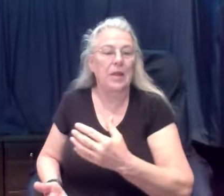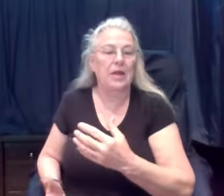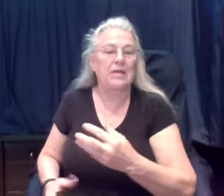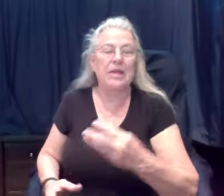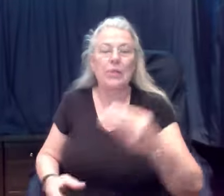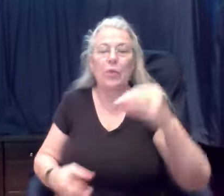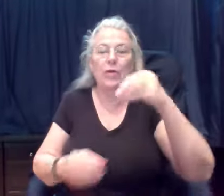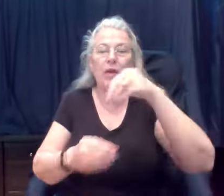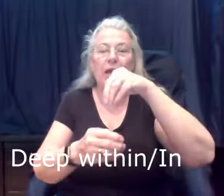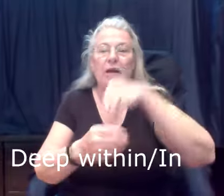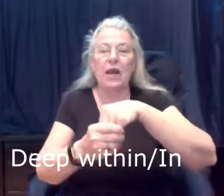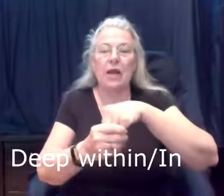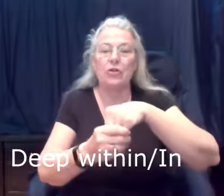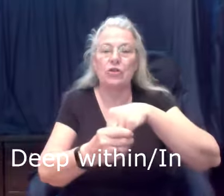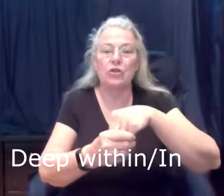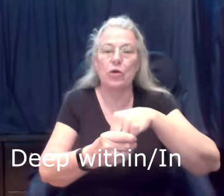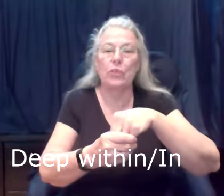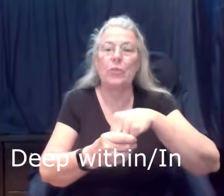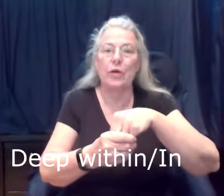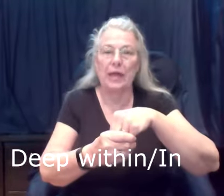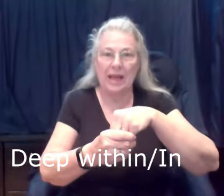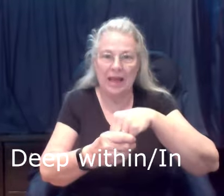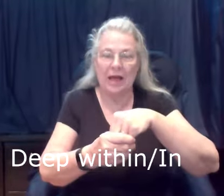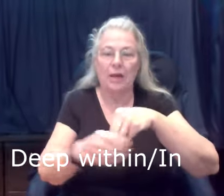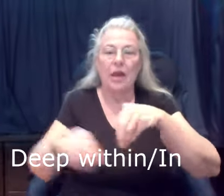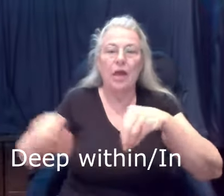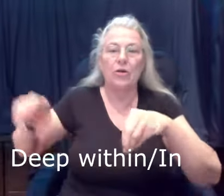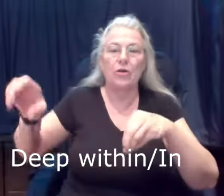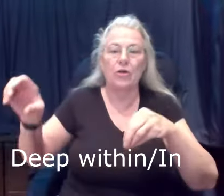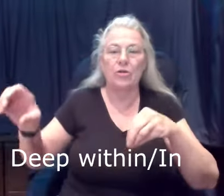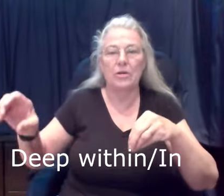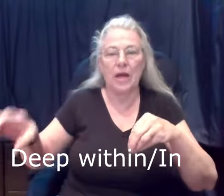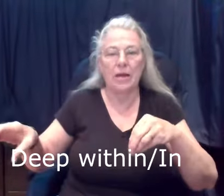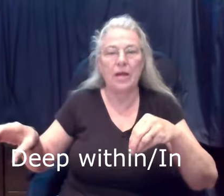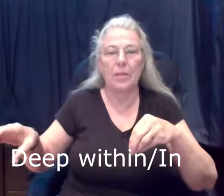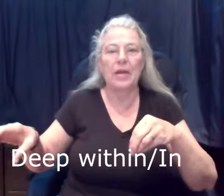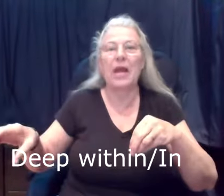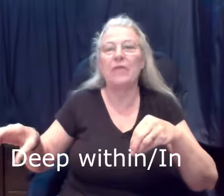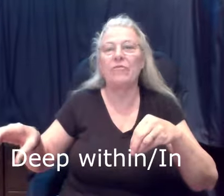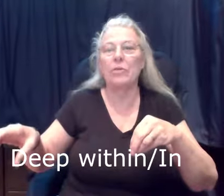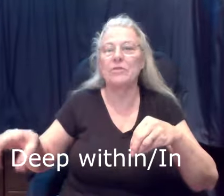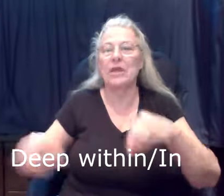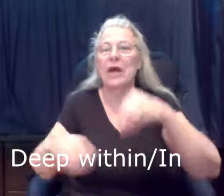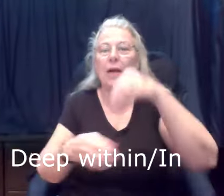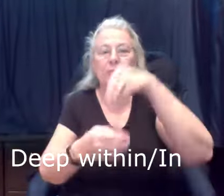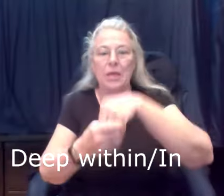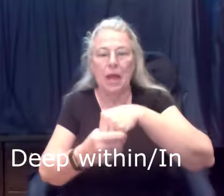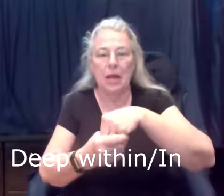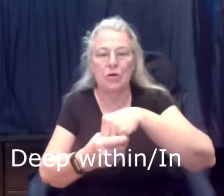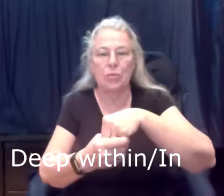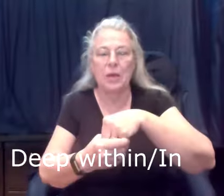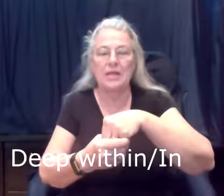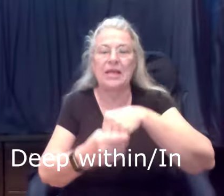Deep within, and you are just going to put it in. Your non-dominant hand forms a cup and you place it